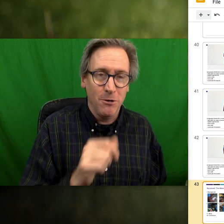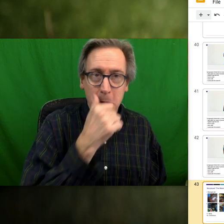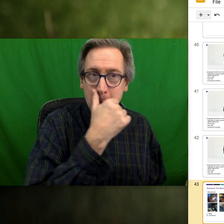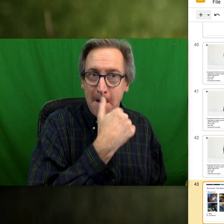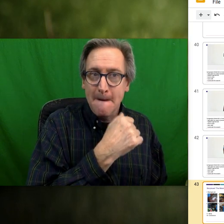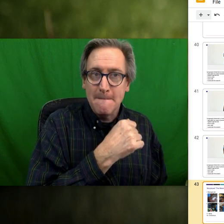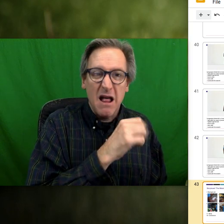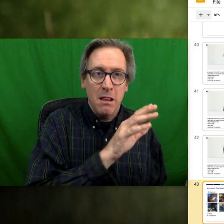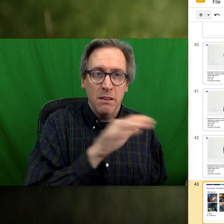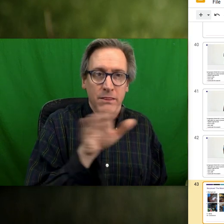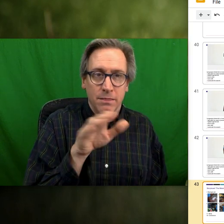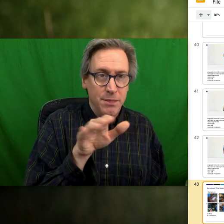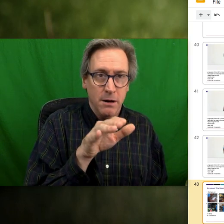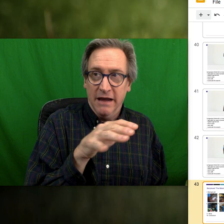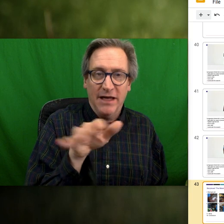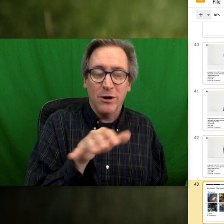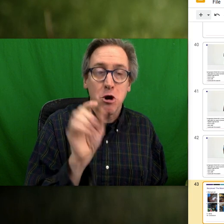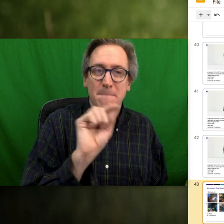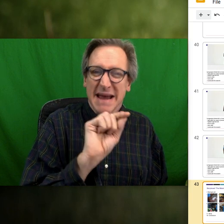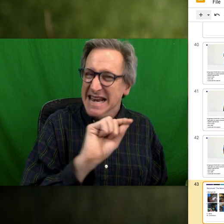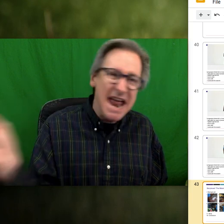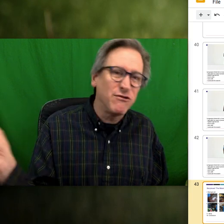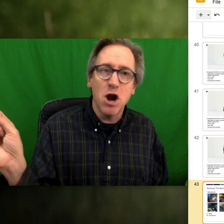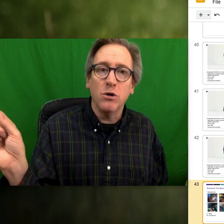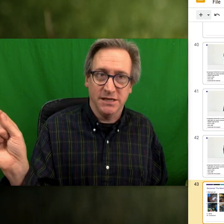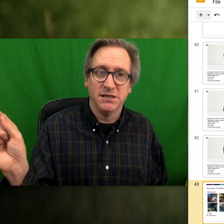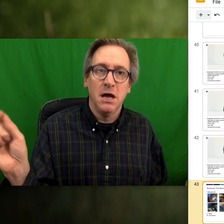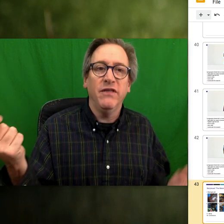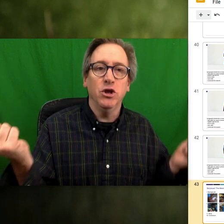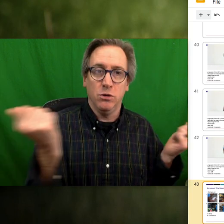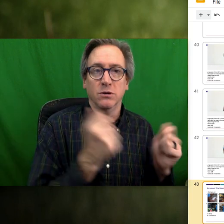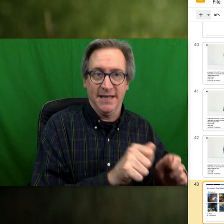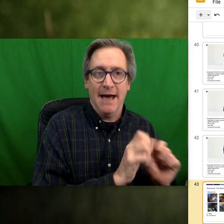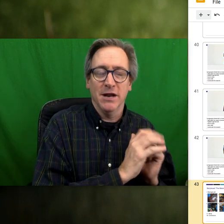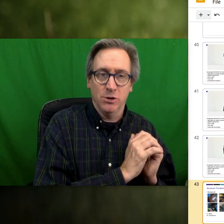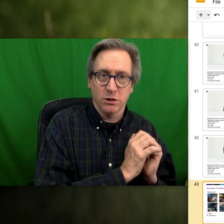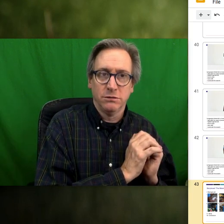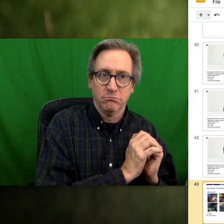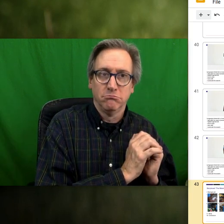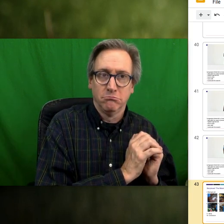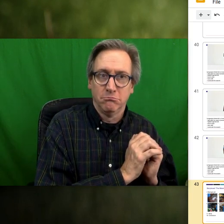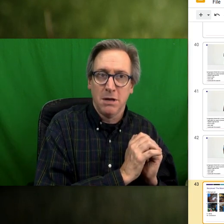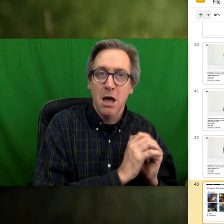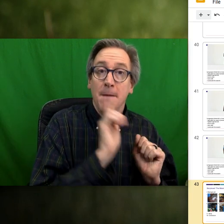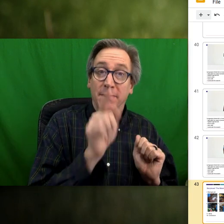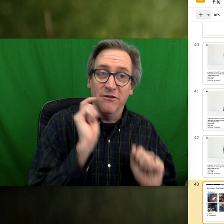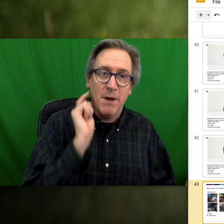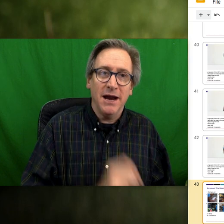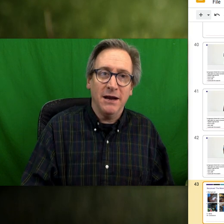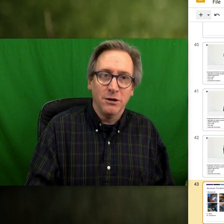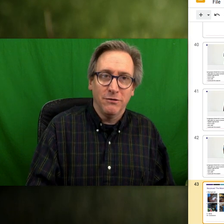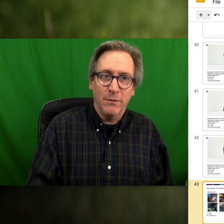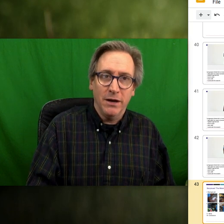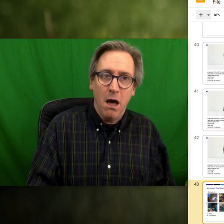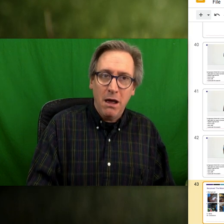portfolio, the evaluator may never notice that you closed the cabinet doors. But in their